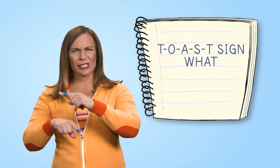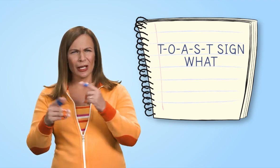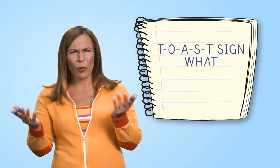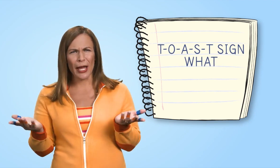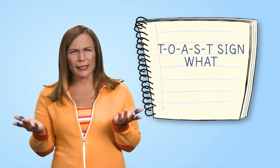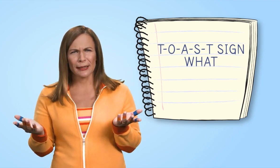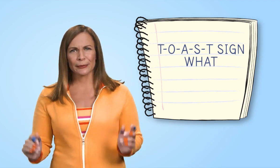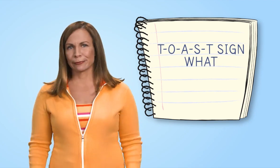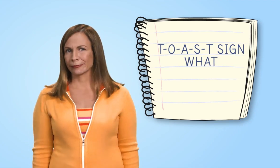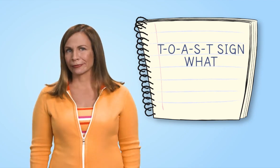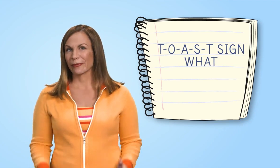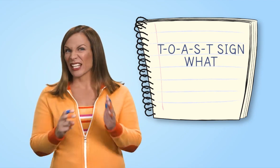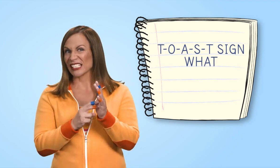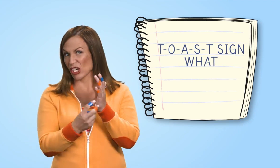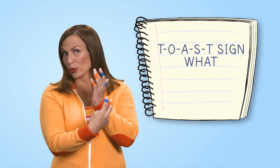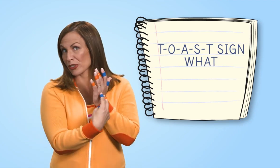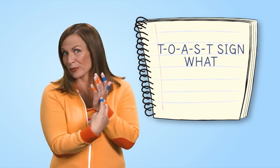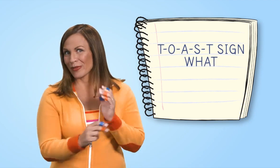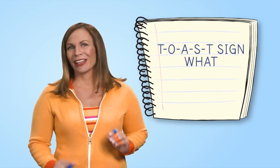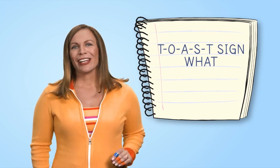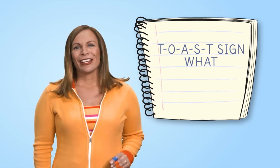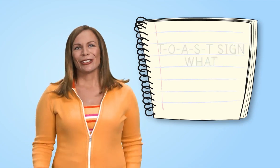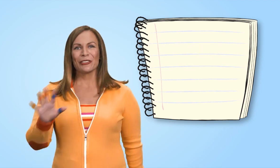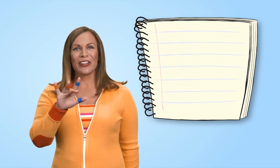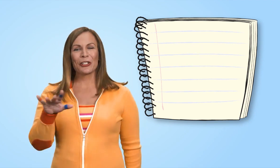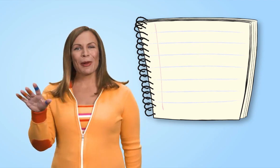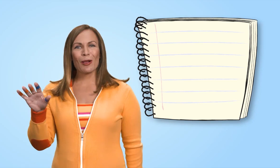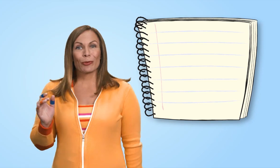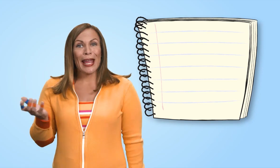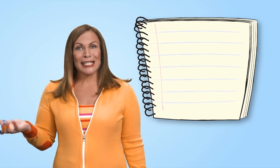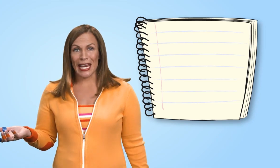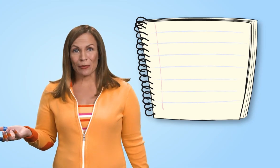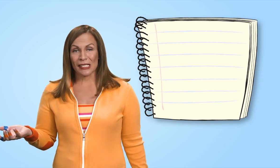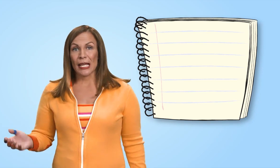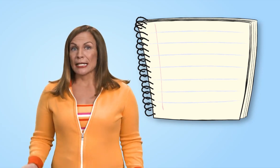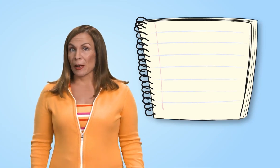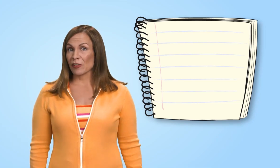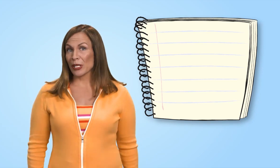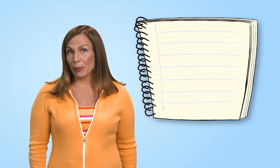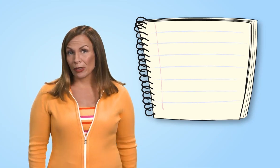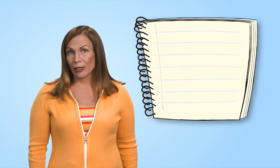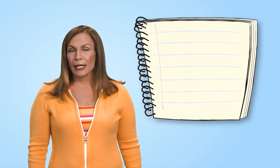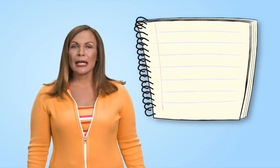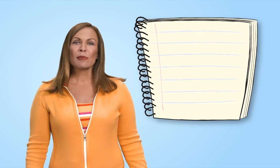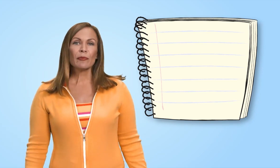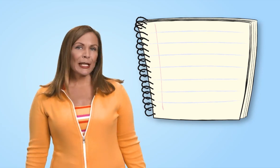Sign what? It's toast. You can fingerspell brand names, names of people, names of